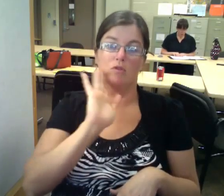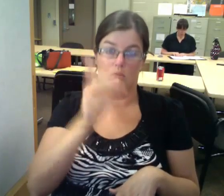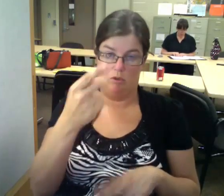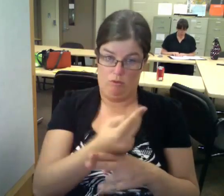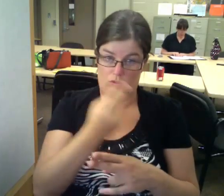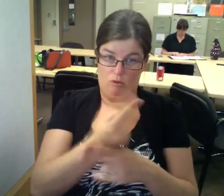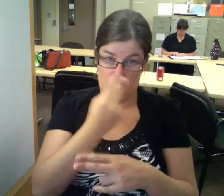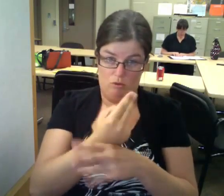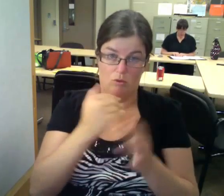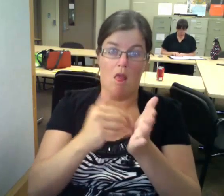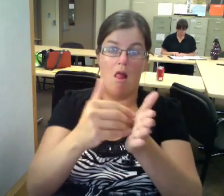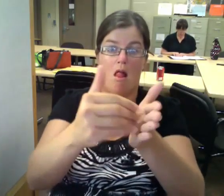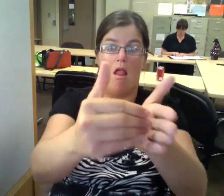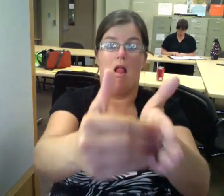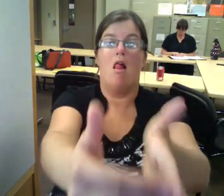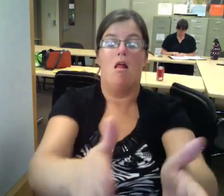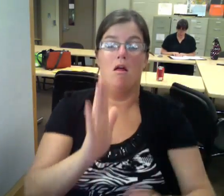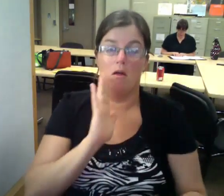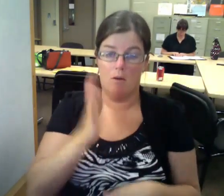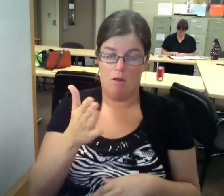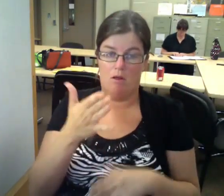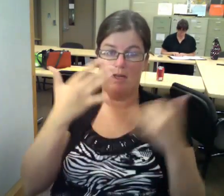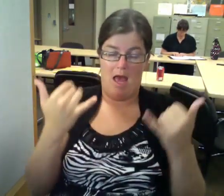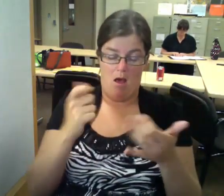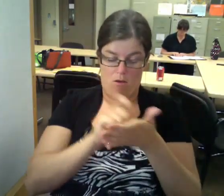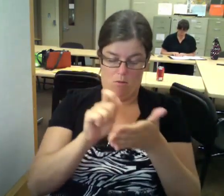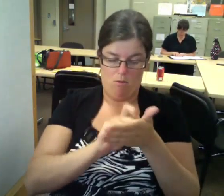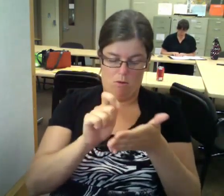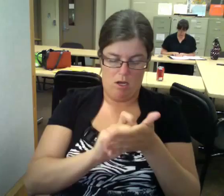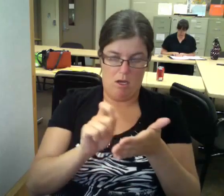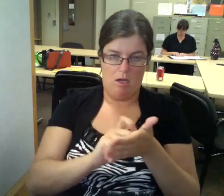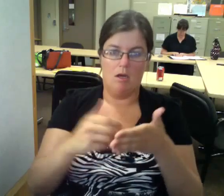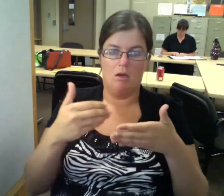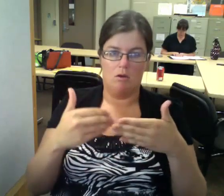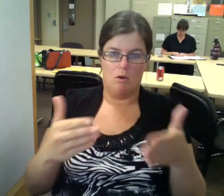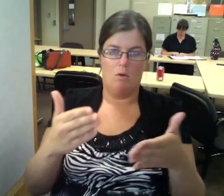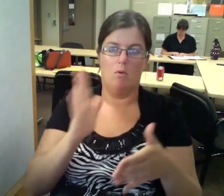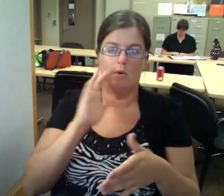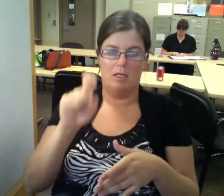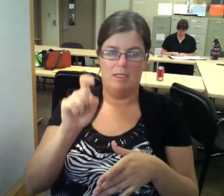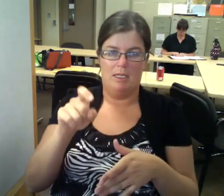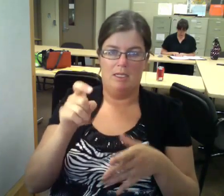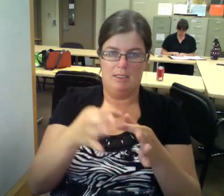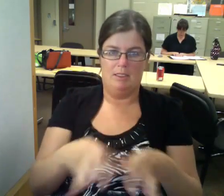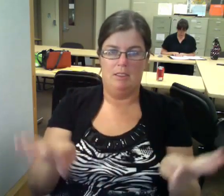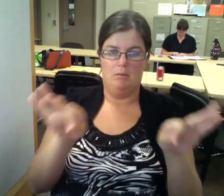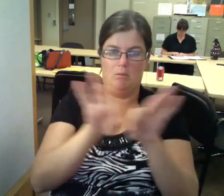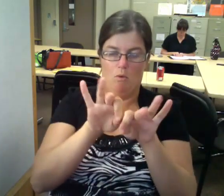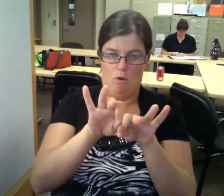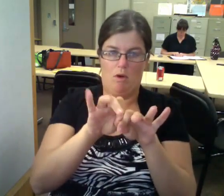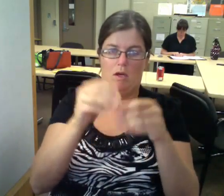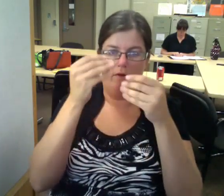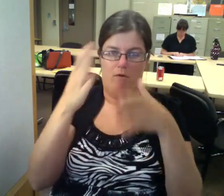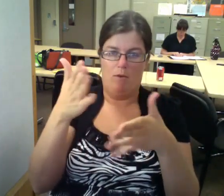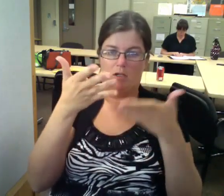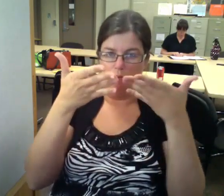Okay, now please write this down, because we'll need this information at the end. The cost